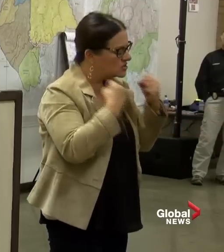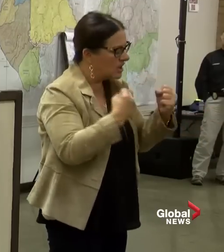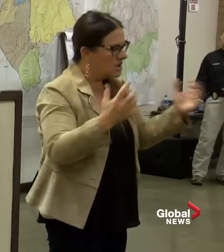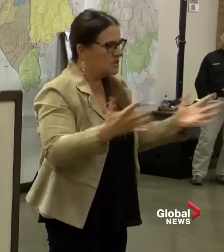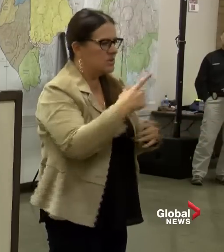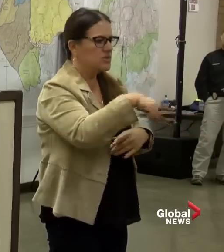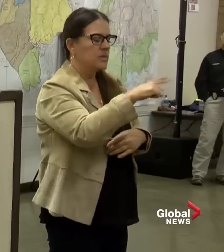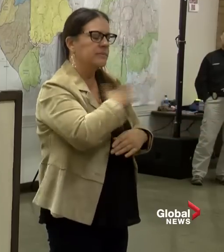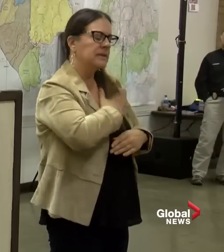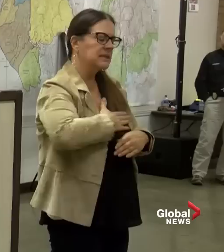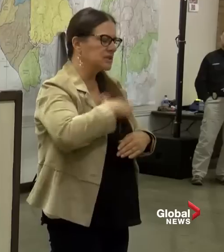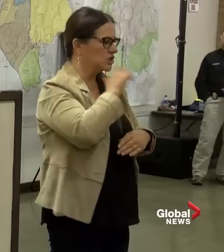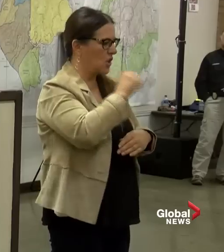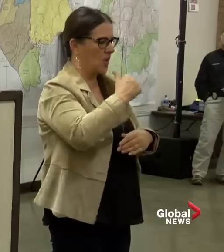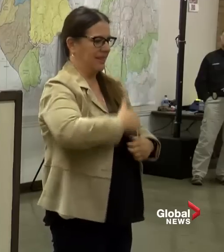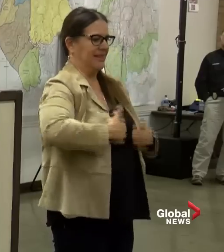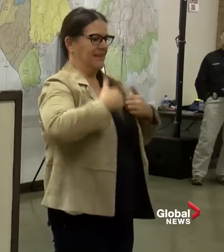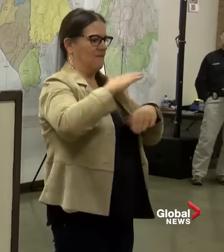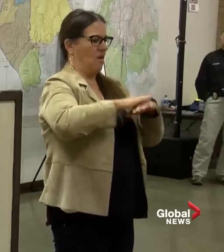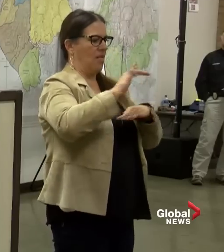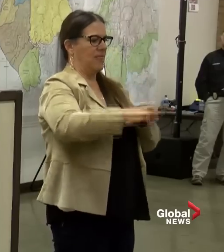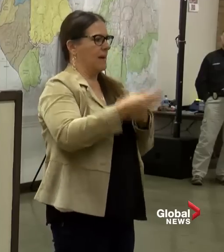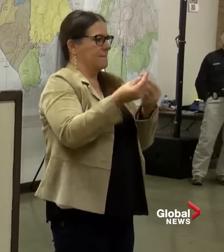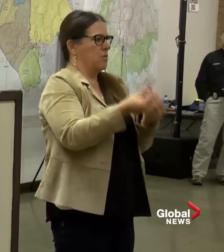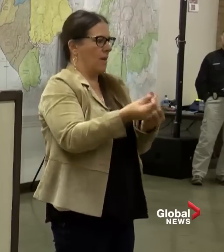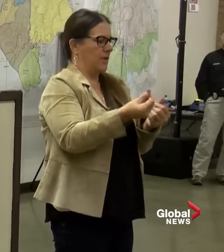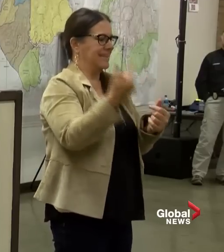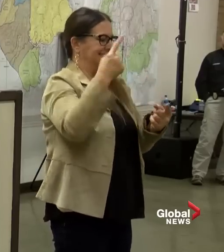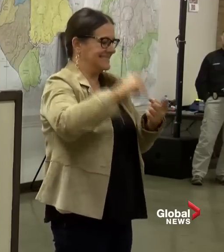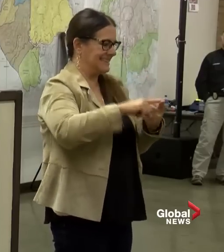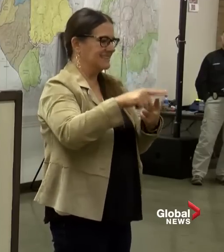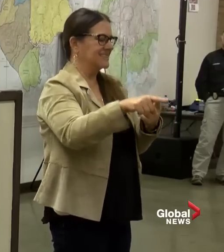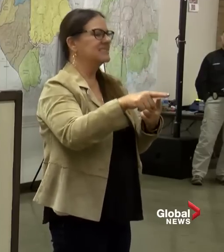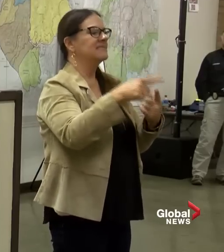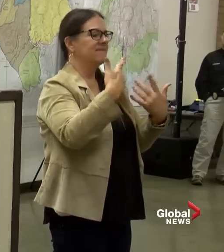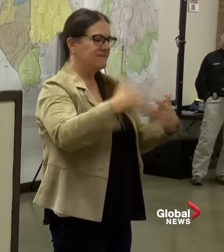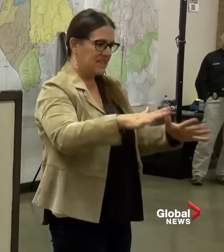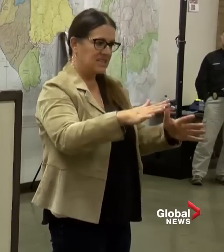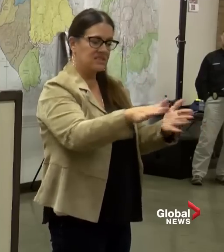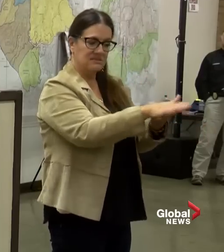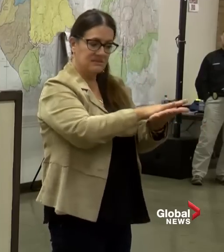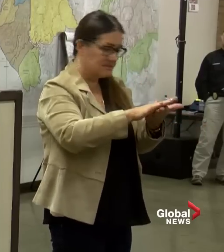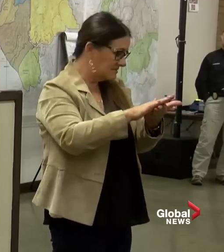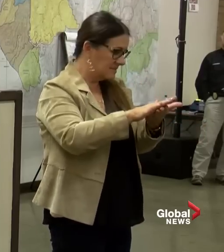properties until your property is clear of hazardous waste